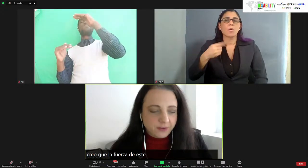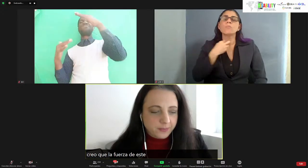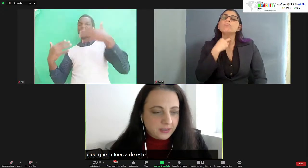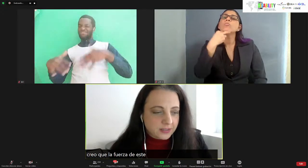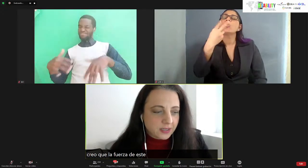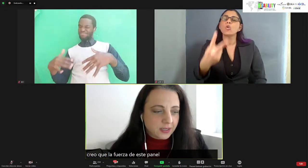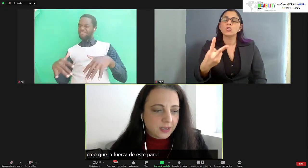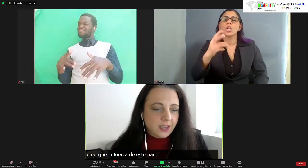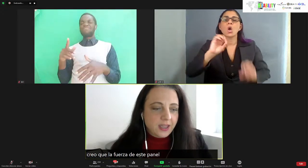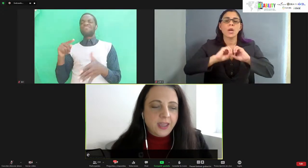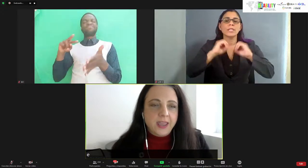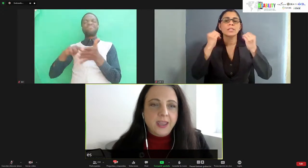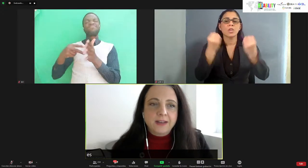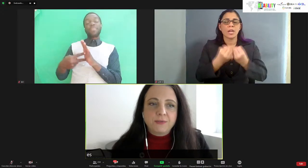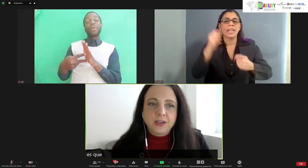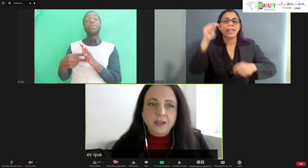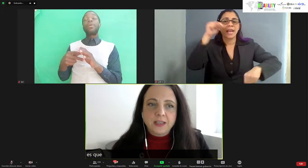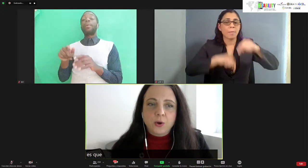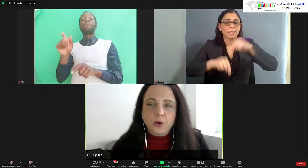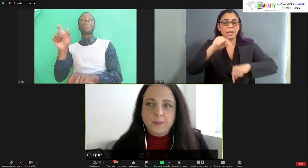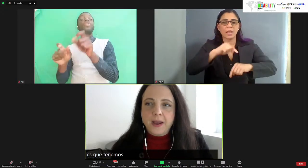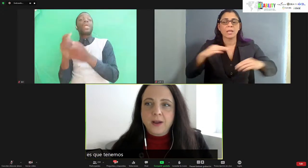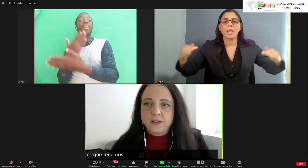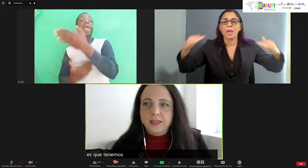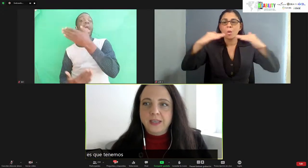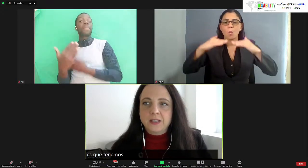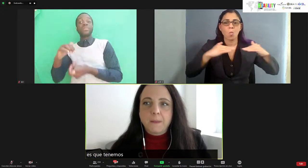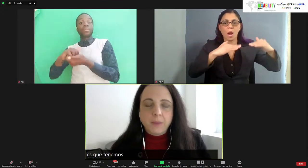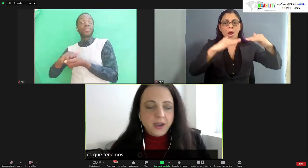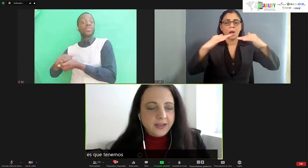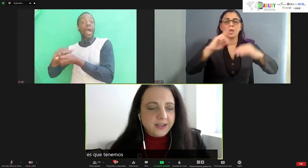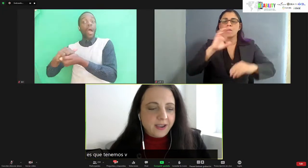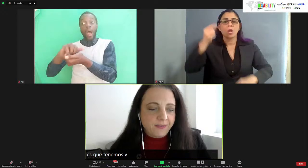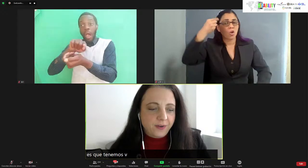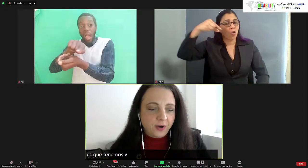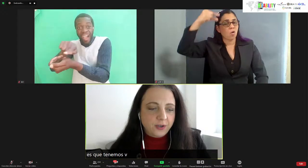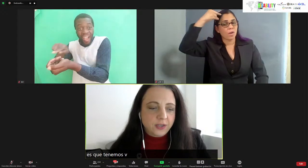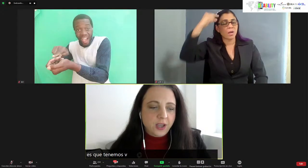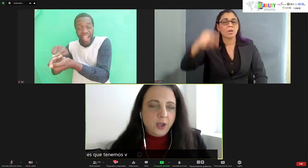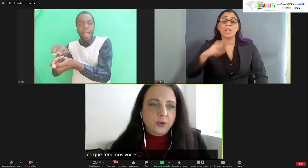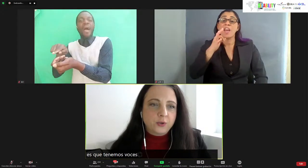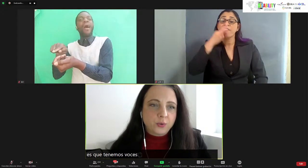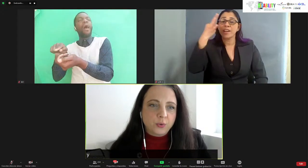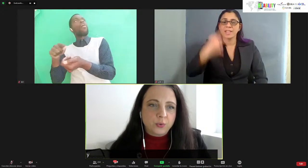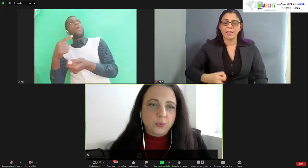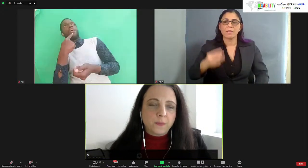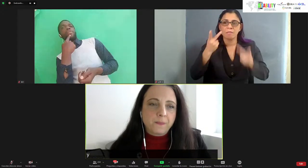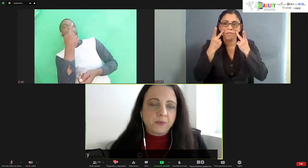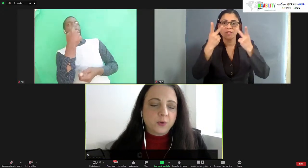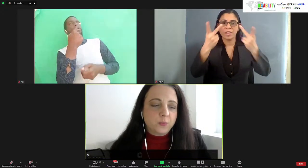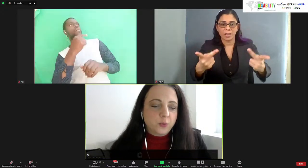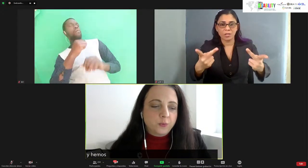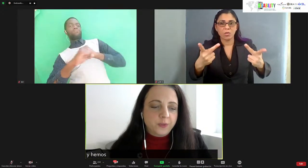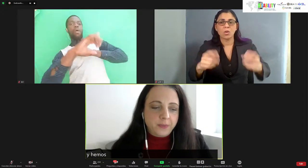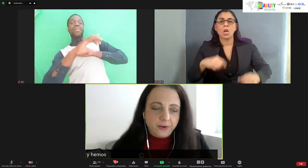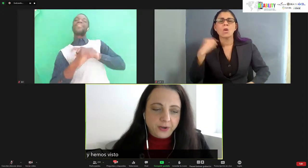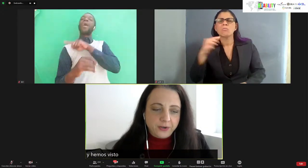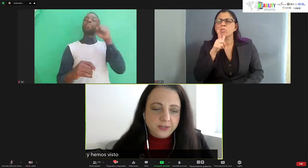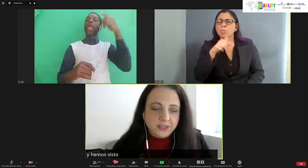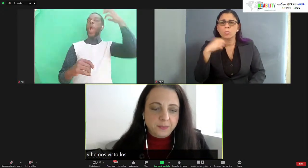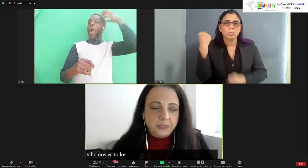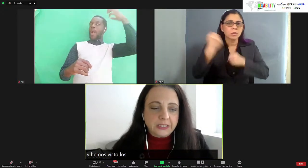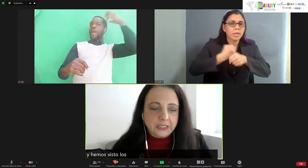as governments and really heard about the combined effort to remove the